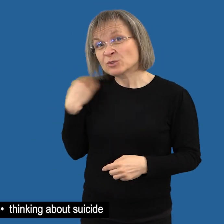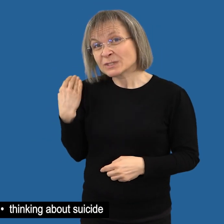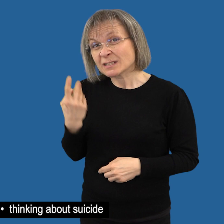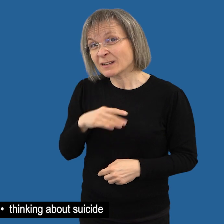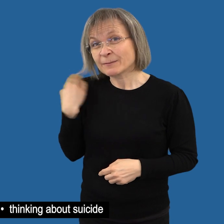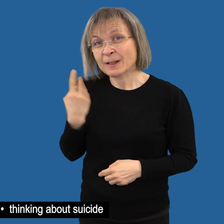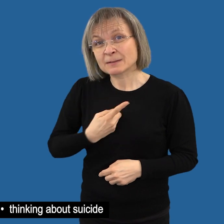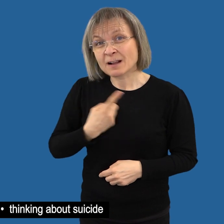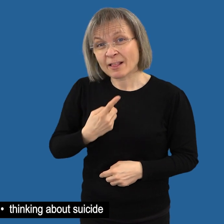thinking about suicide,